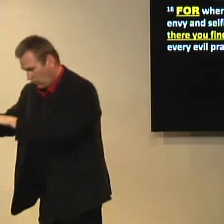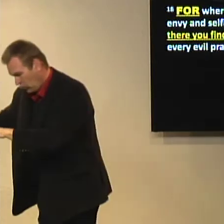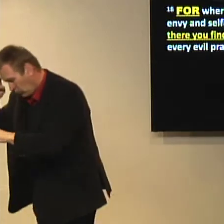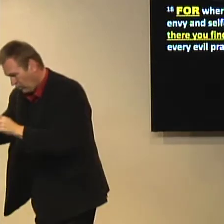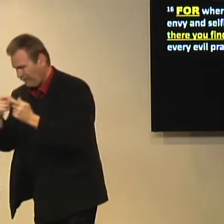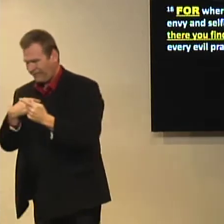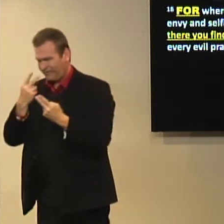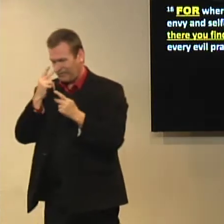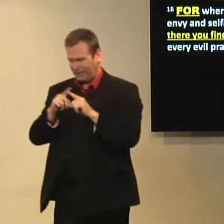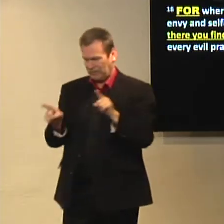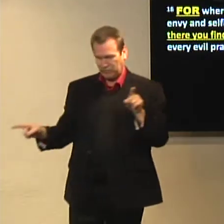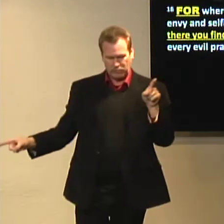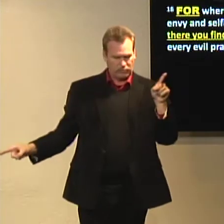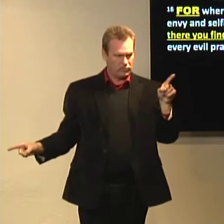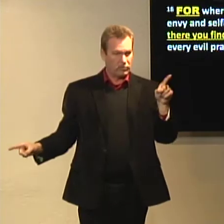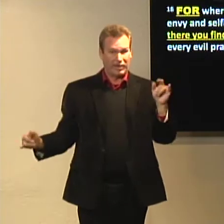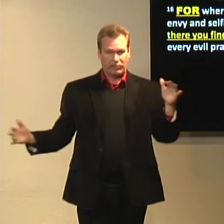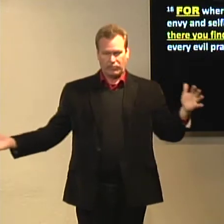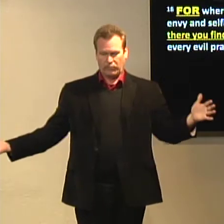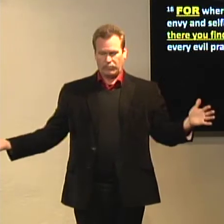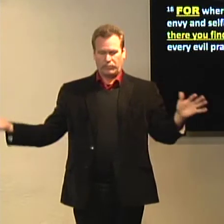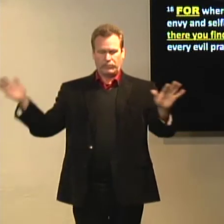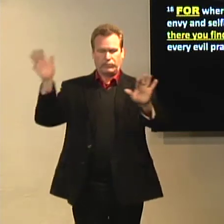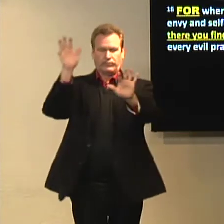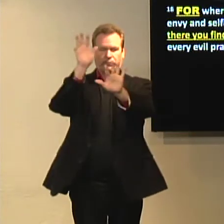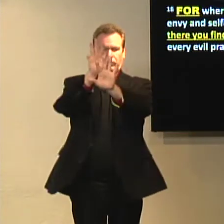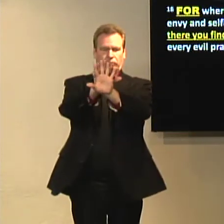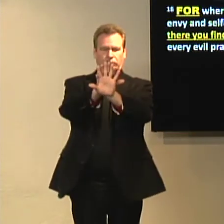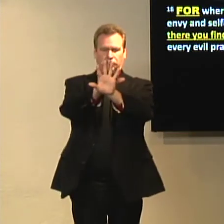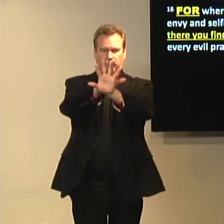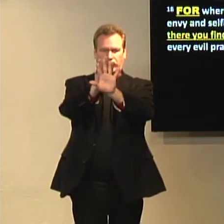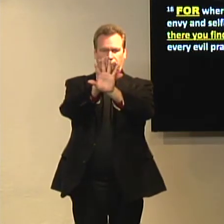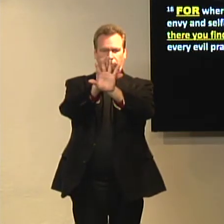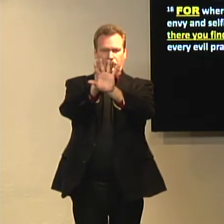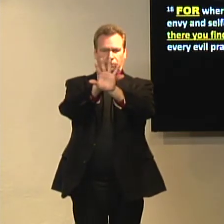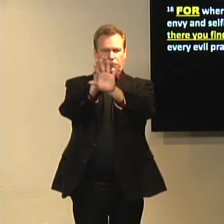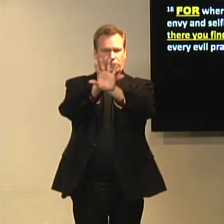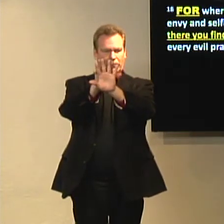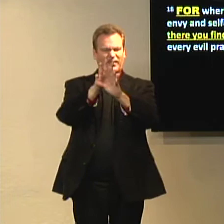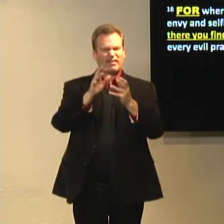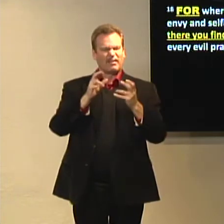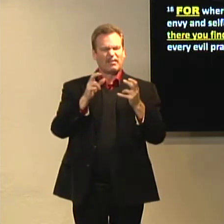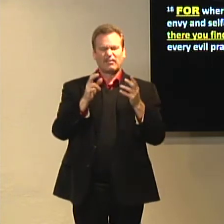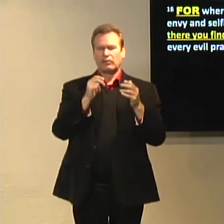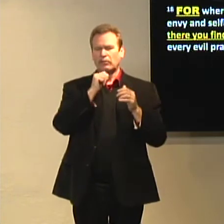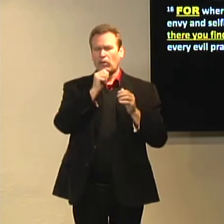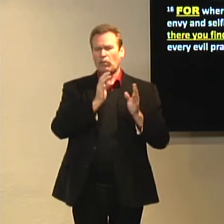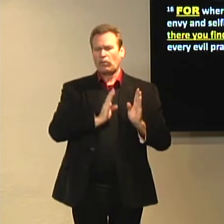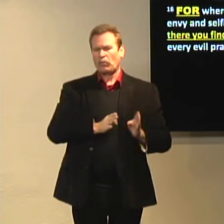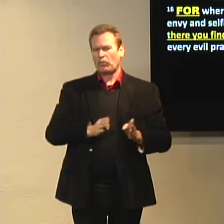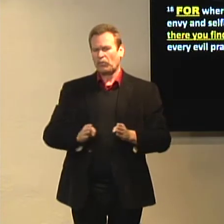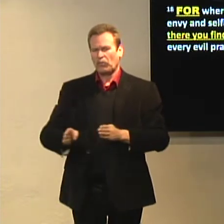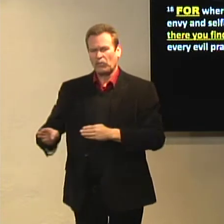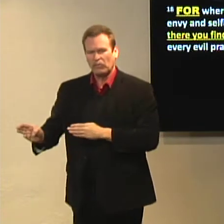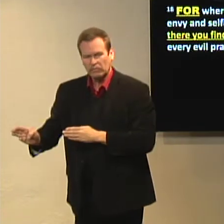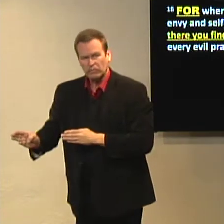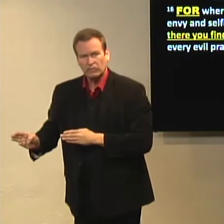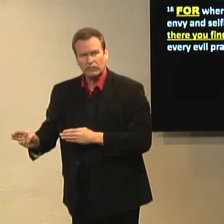wisdom and to an earthly wisdom, and understand how different they are and that you cannot superimpose one upon the other. It